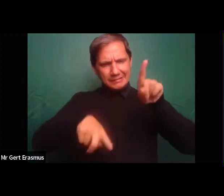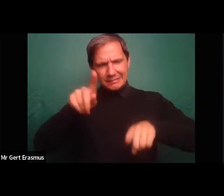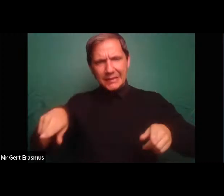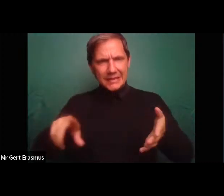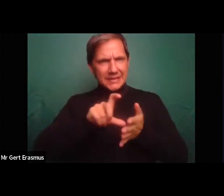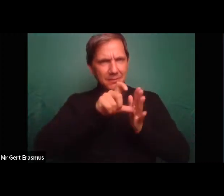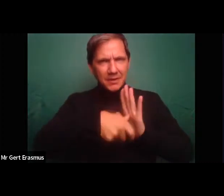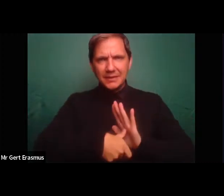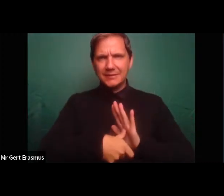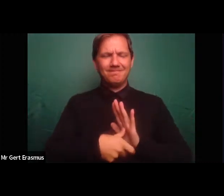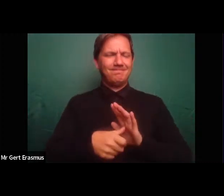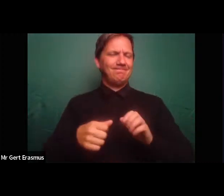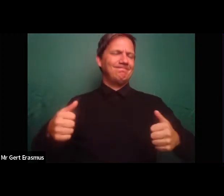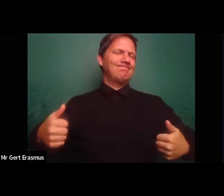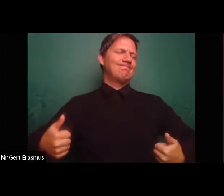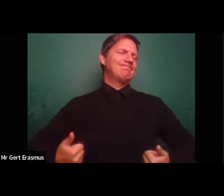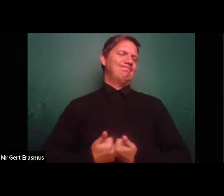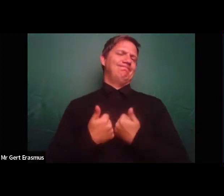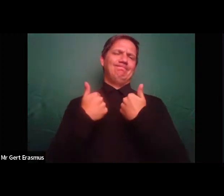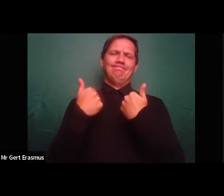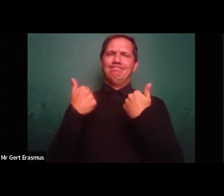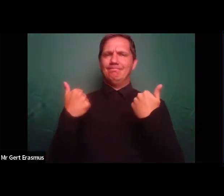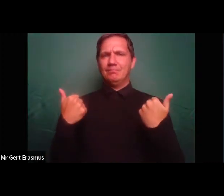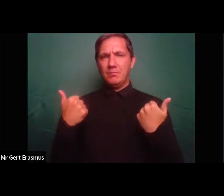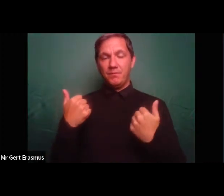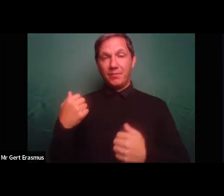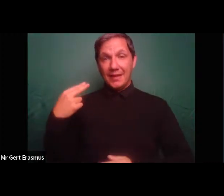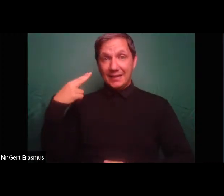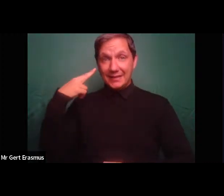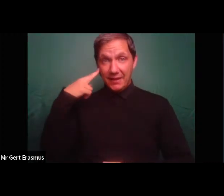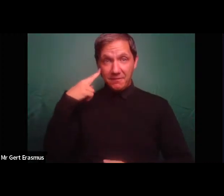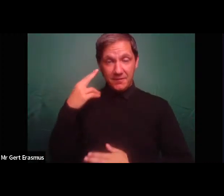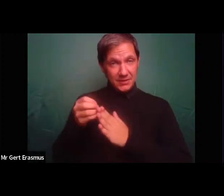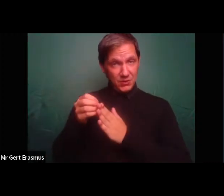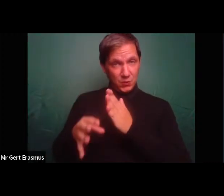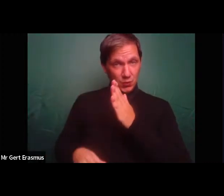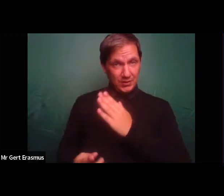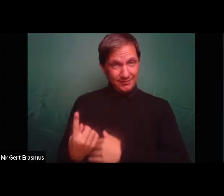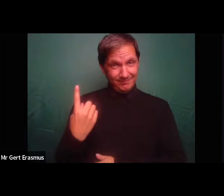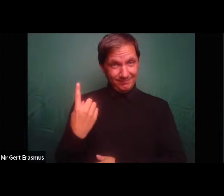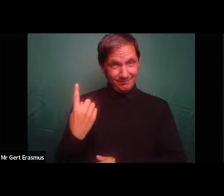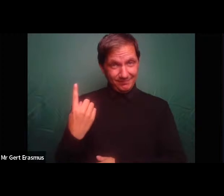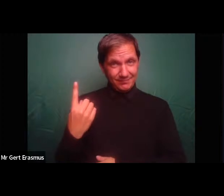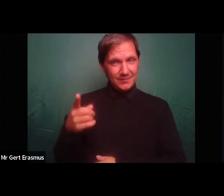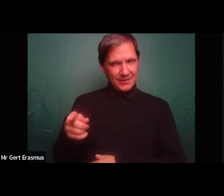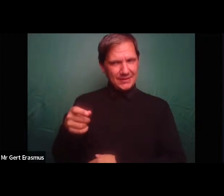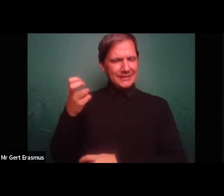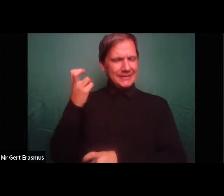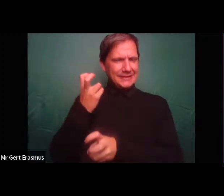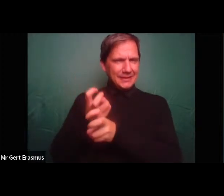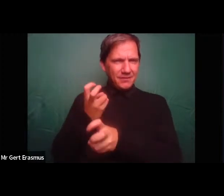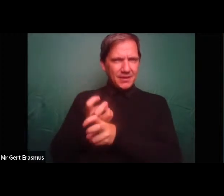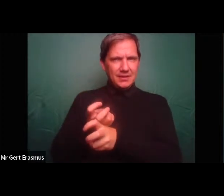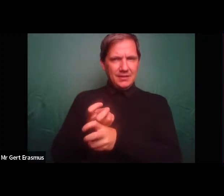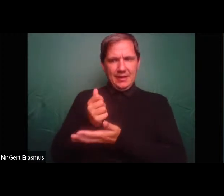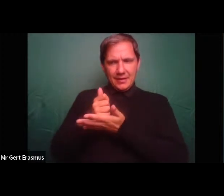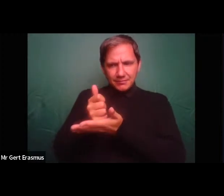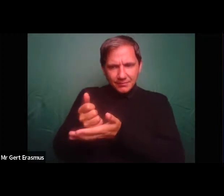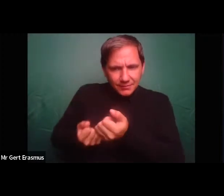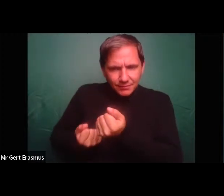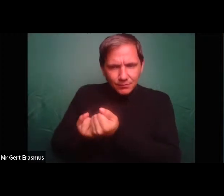What becomes very challenging with deaf learners, with deaf students, is accommodating the linguistic